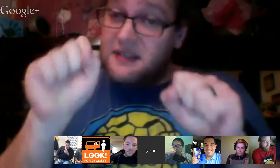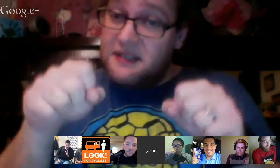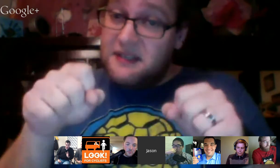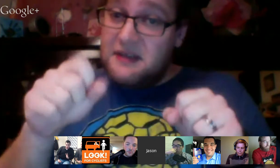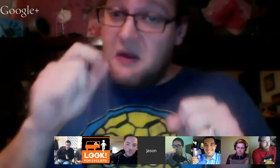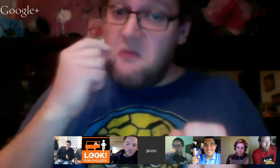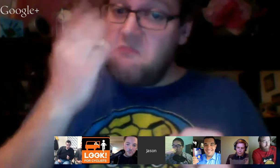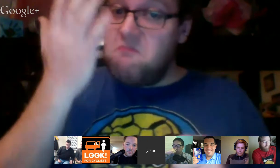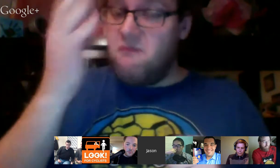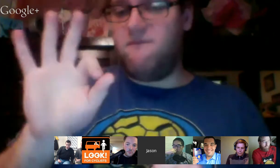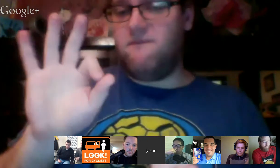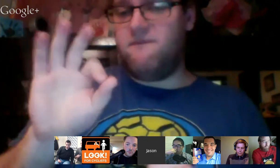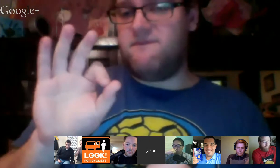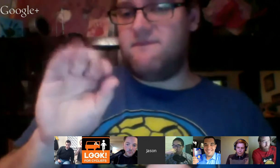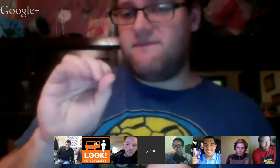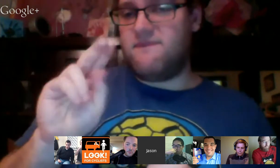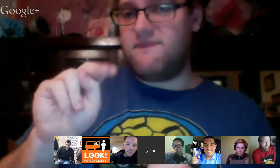And